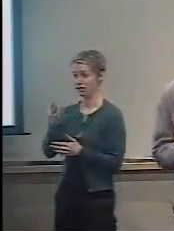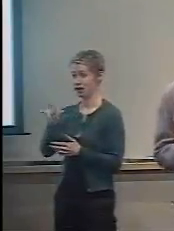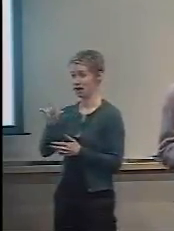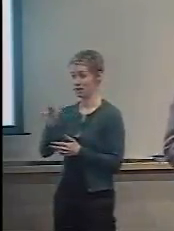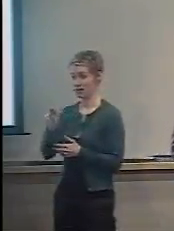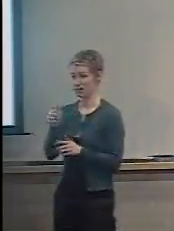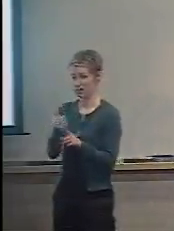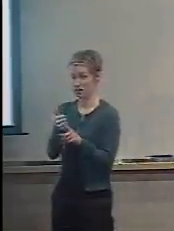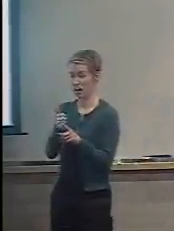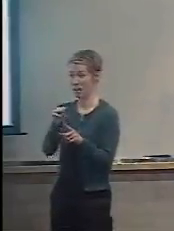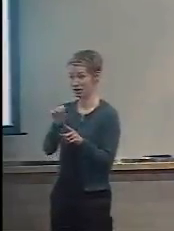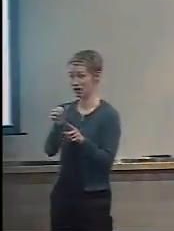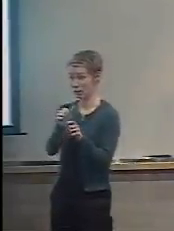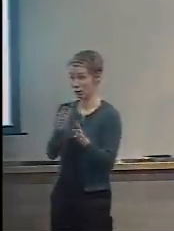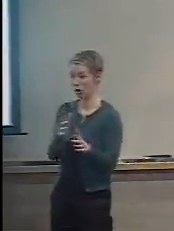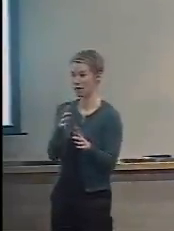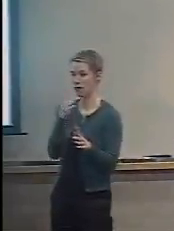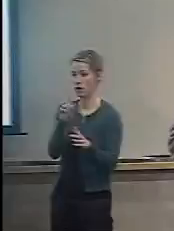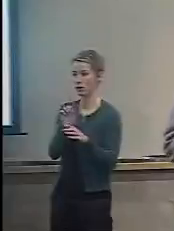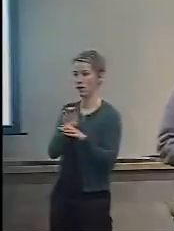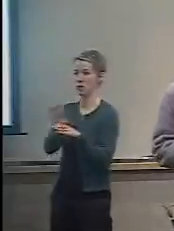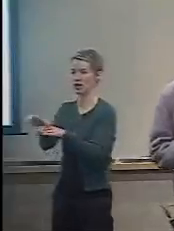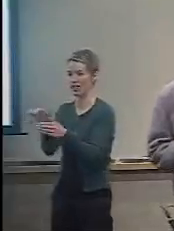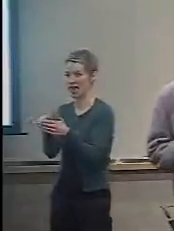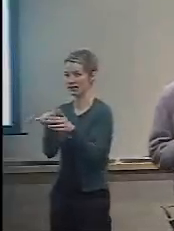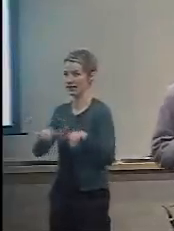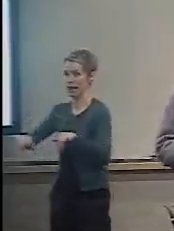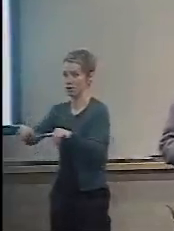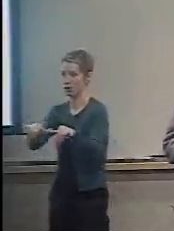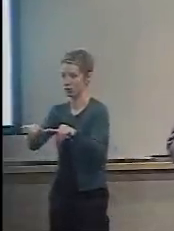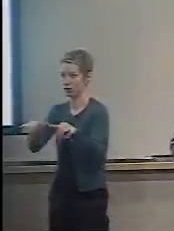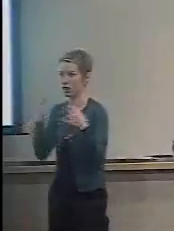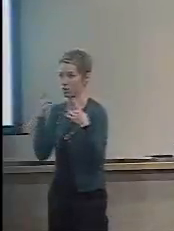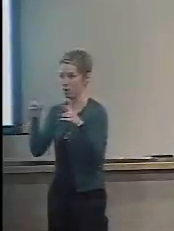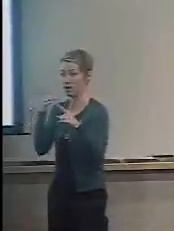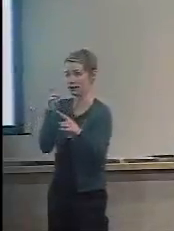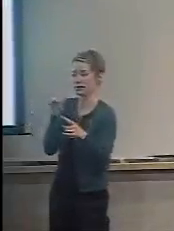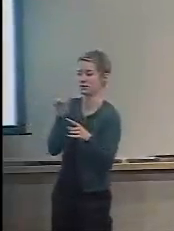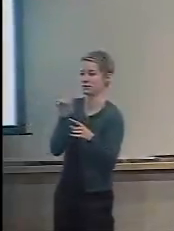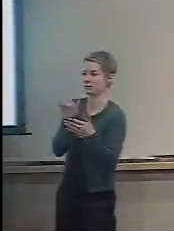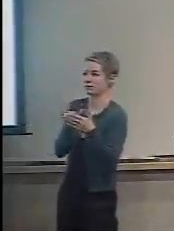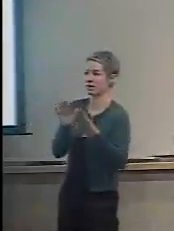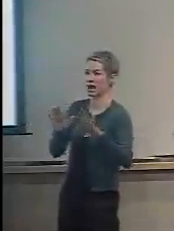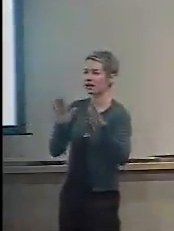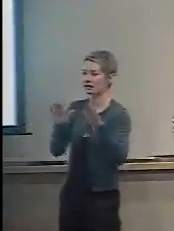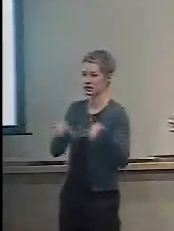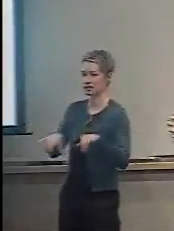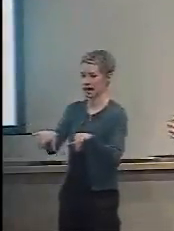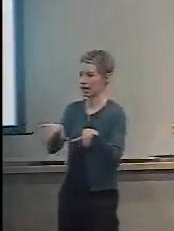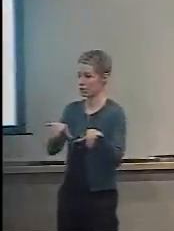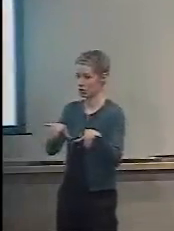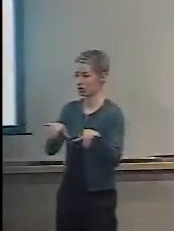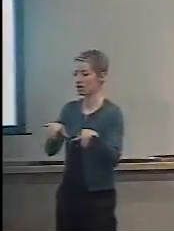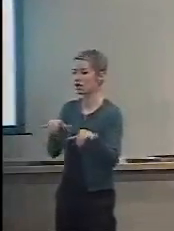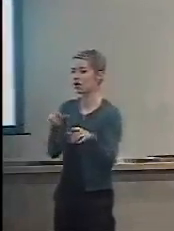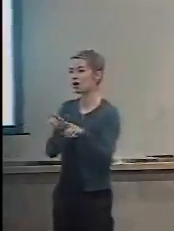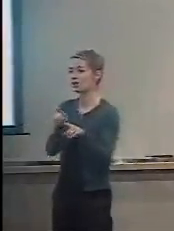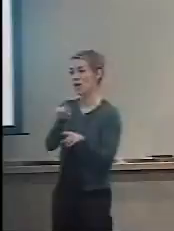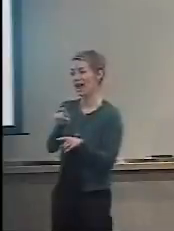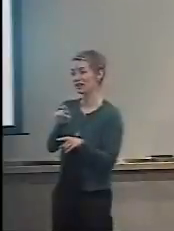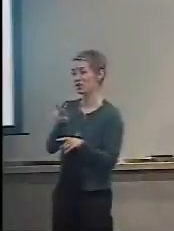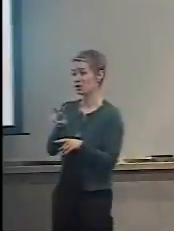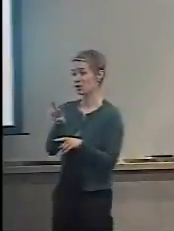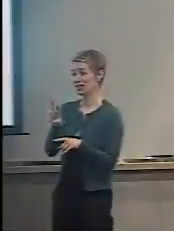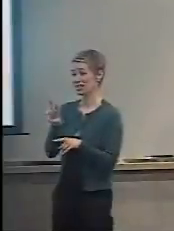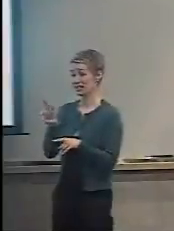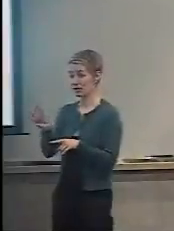employee, for getting that standard through, or helping get that standard through, because it is an excellent standard. Also, X264 is